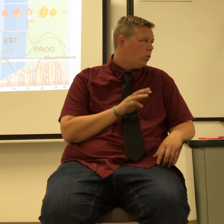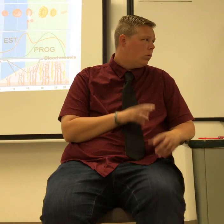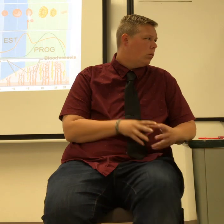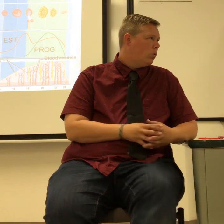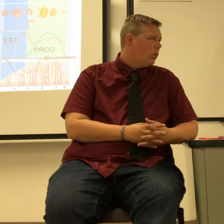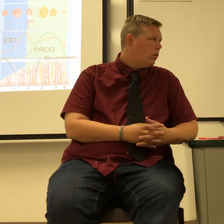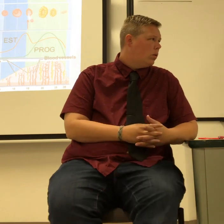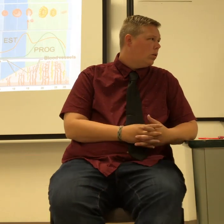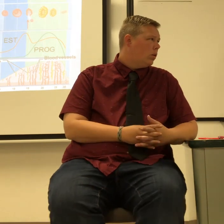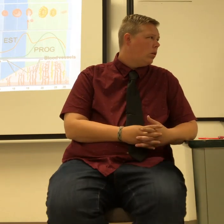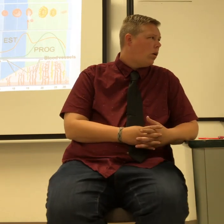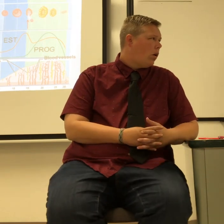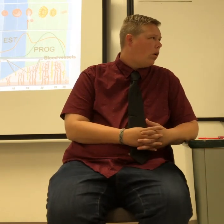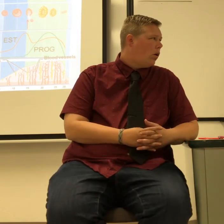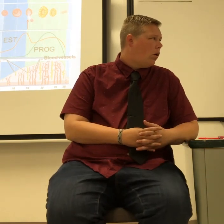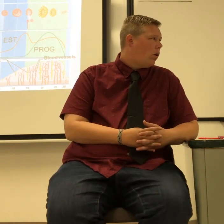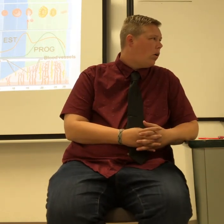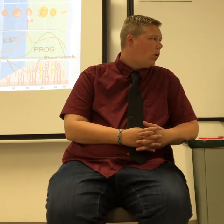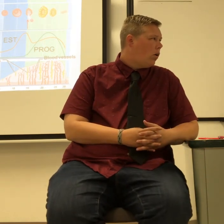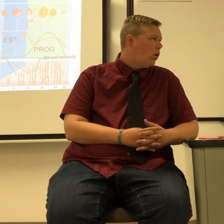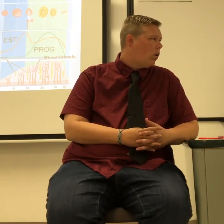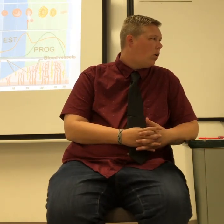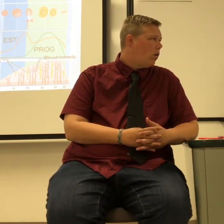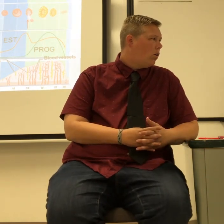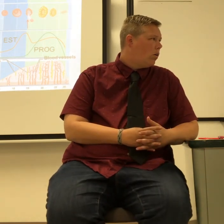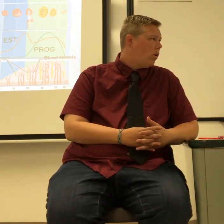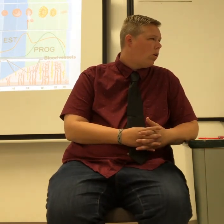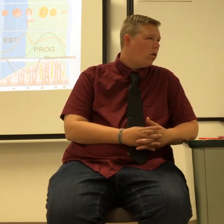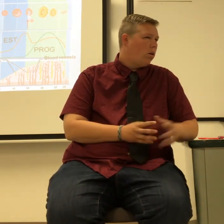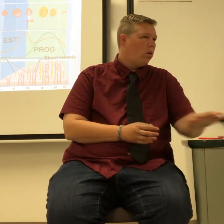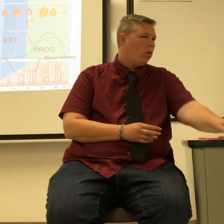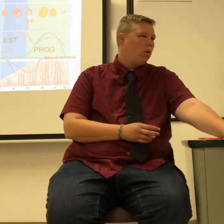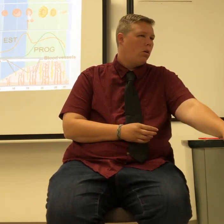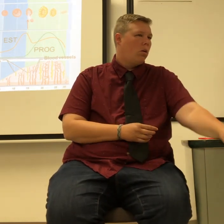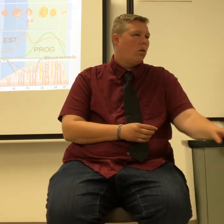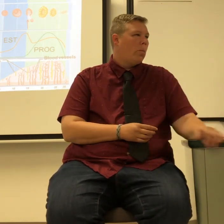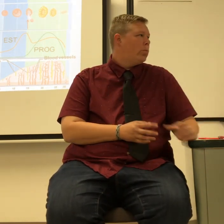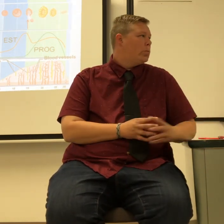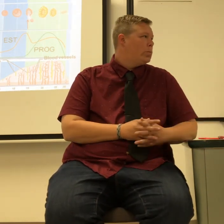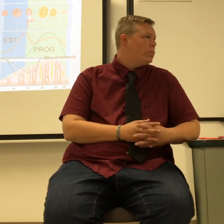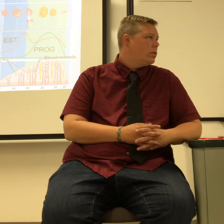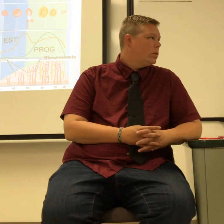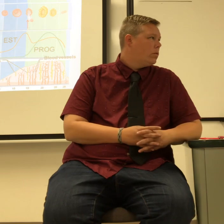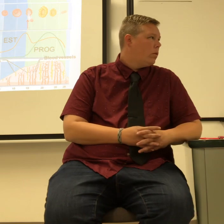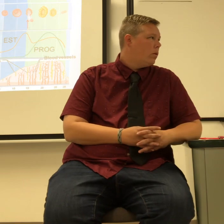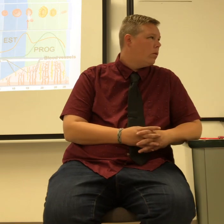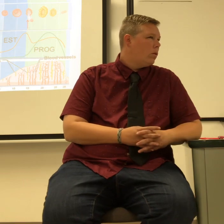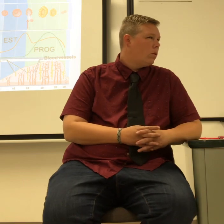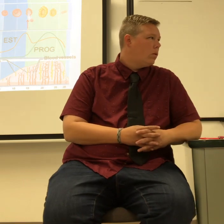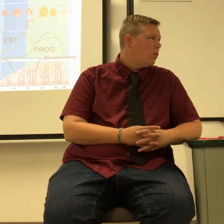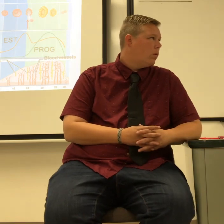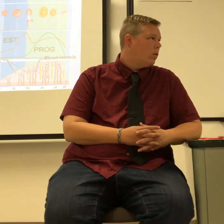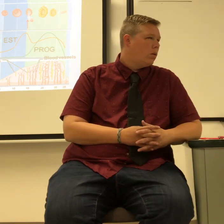If the days help you, day 10 to 13. Okay, so you get more increases in estrogen.